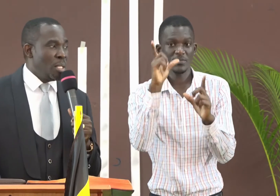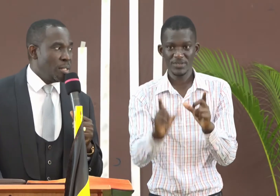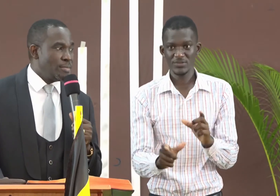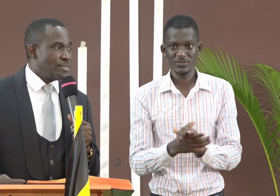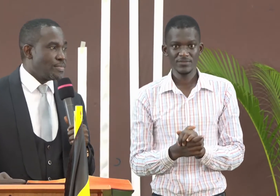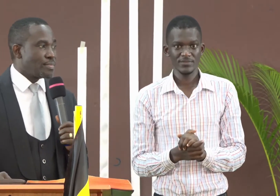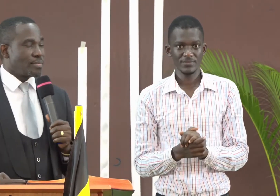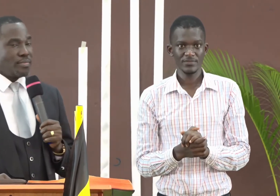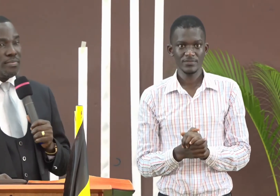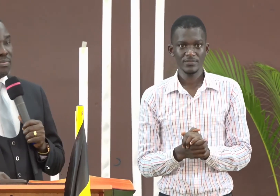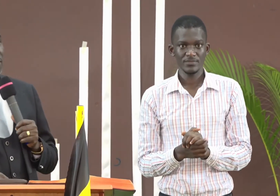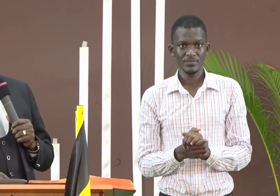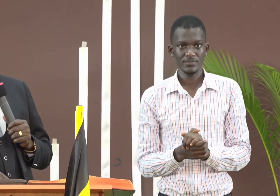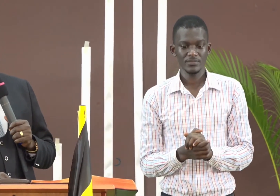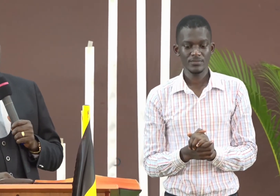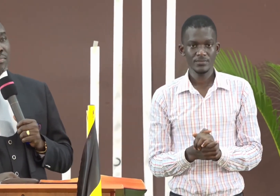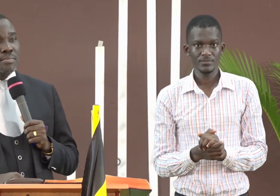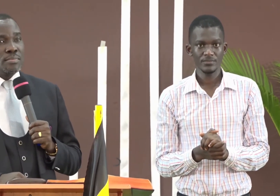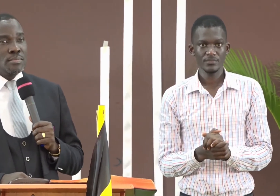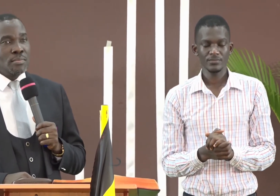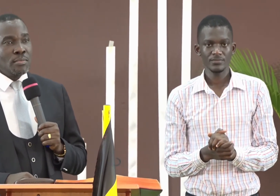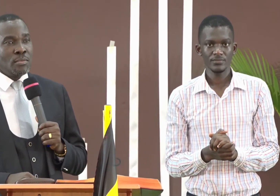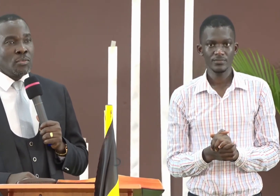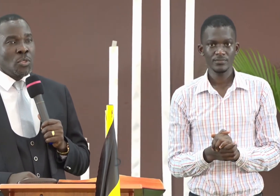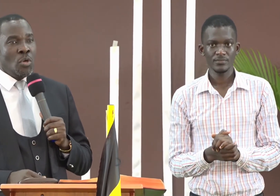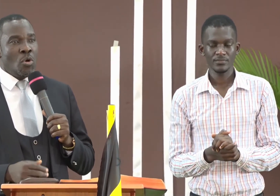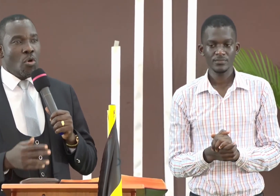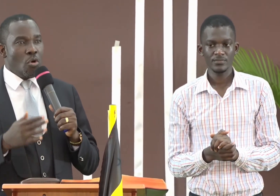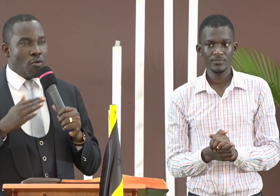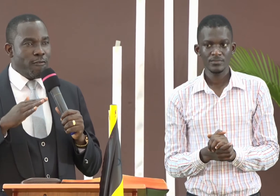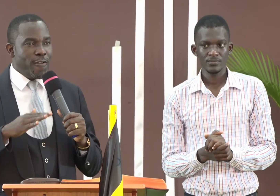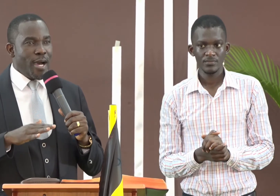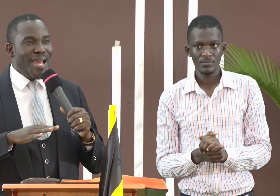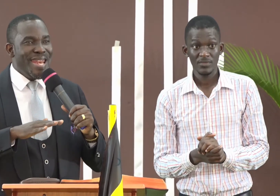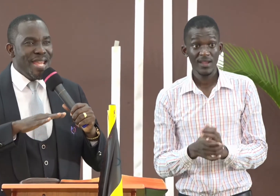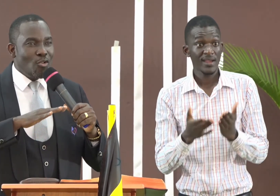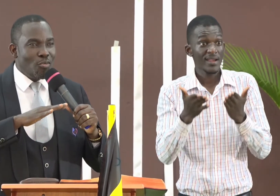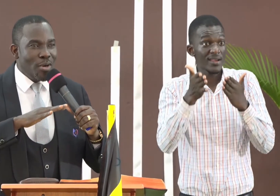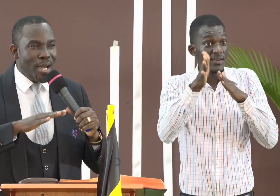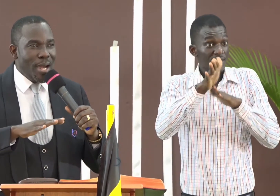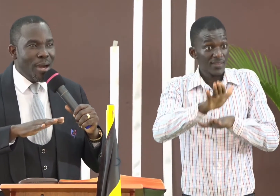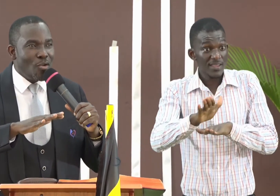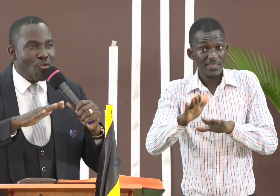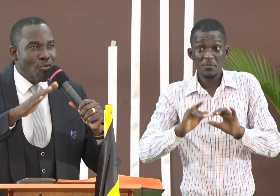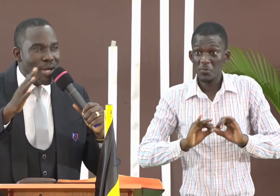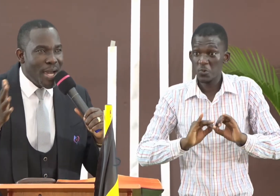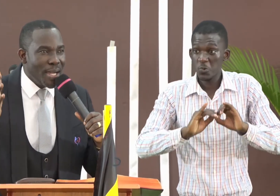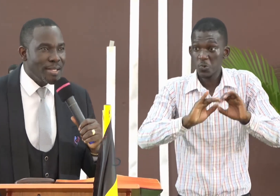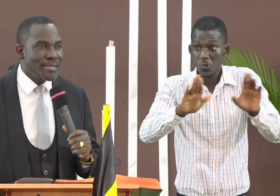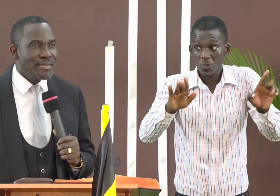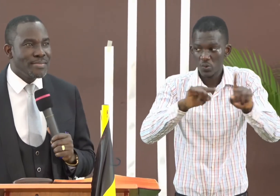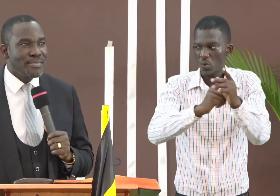It says because of one man sin came into the world. Okufa ne kubona